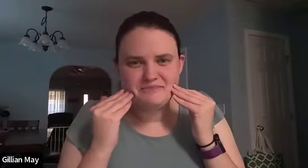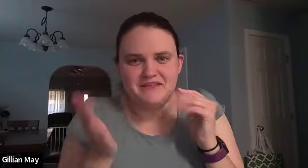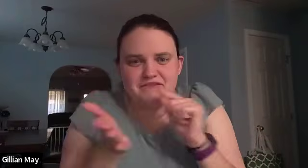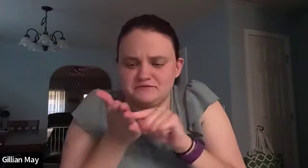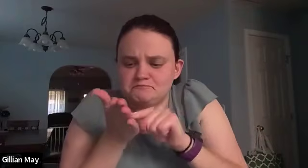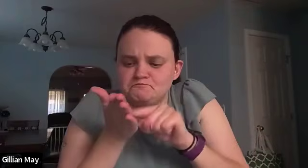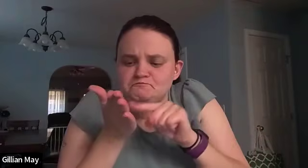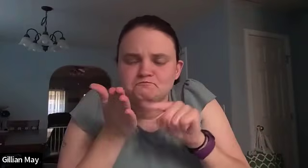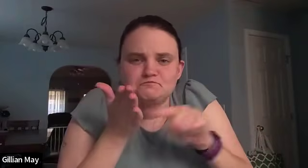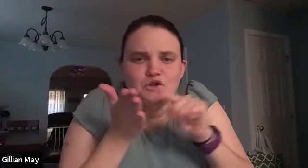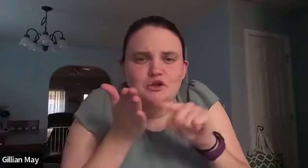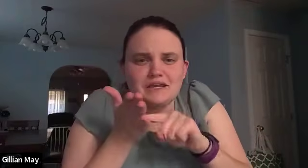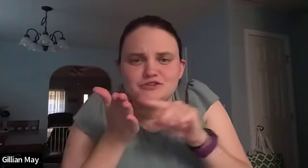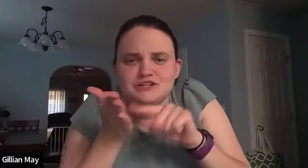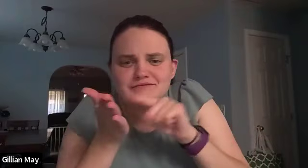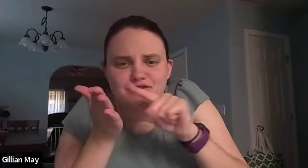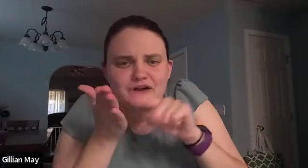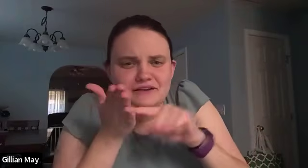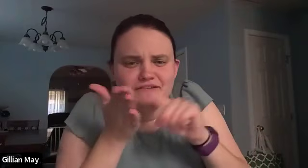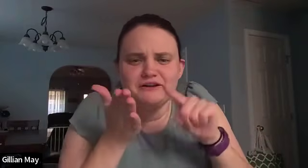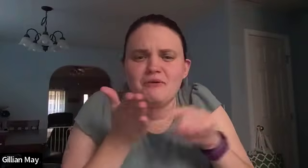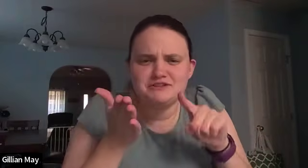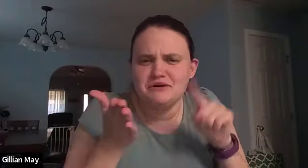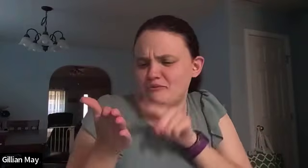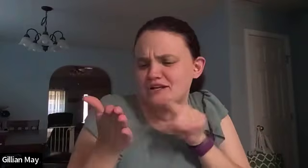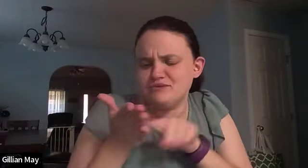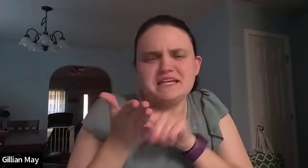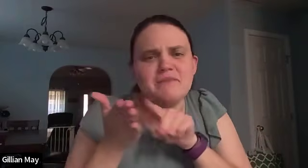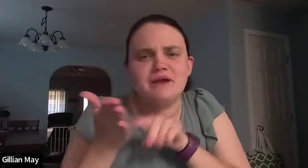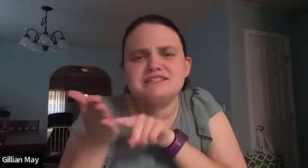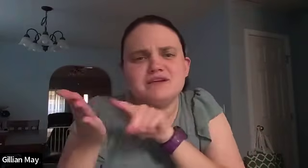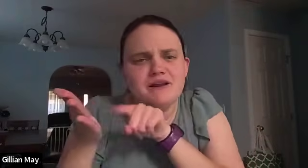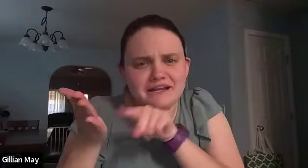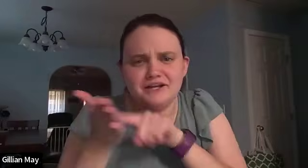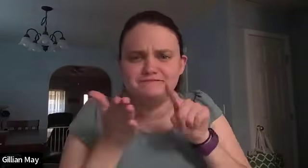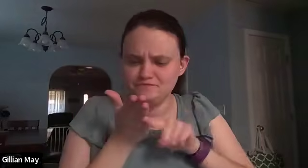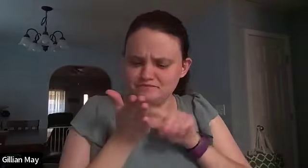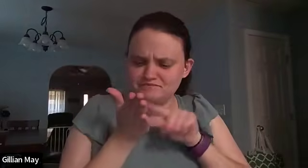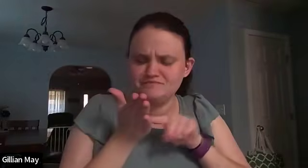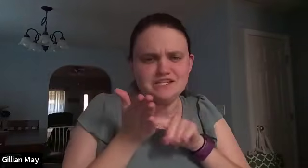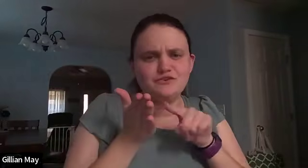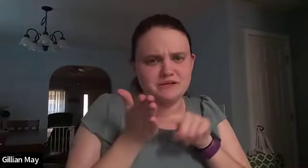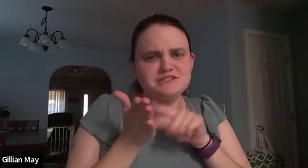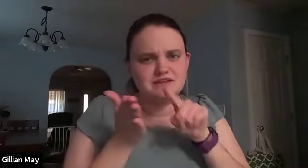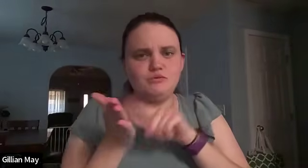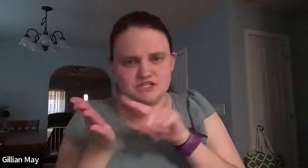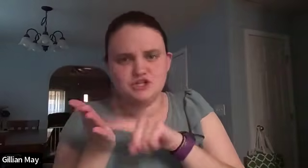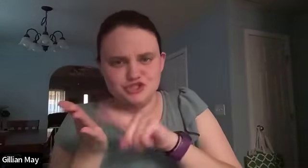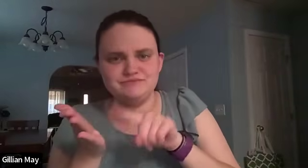make that face of like, you're looking for stuff. You're figuring out what's going on. What's happening? What's going on here? That's for like research.